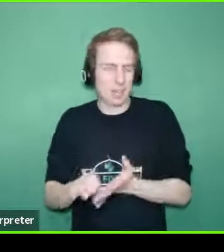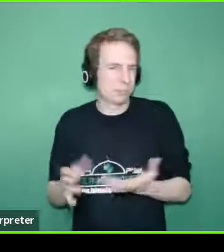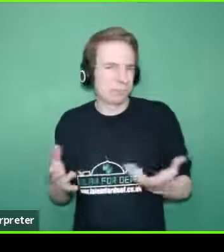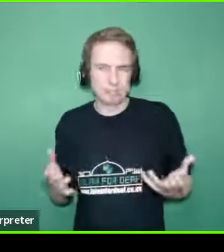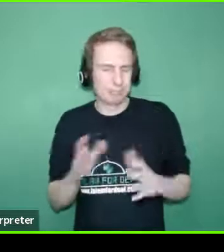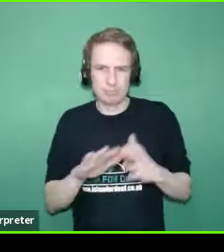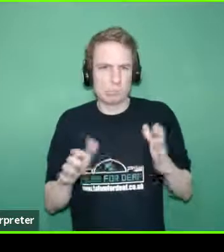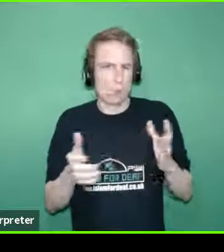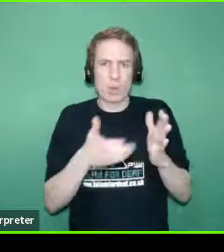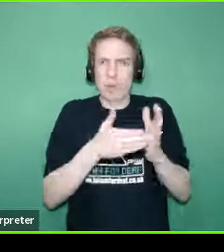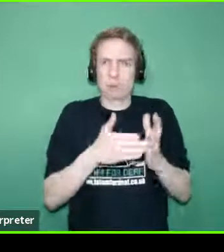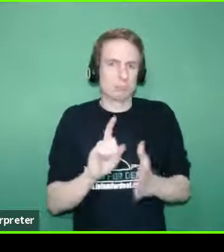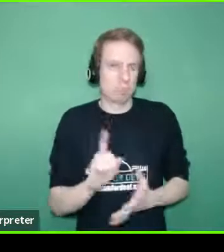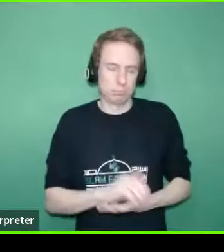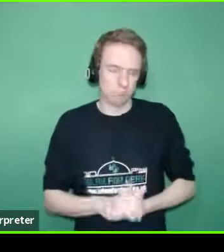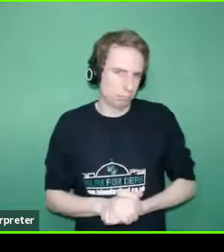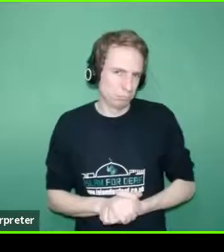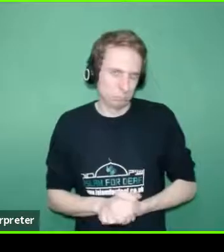innovation.